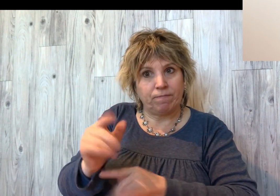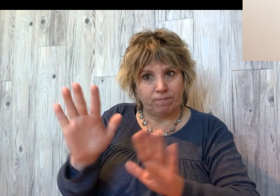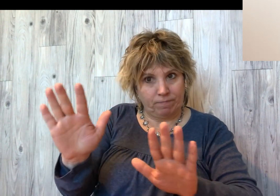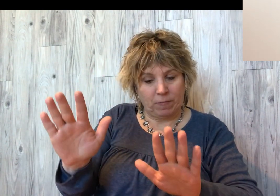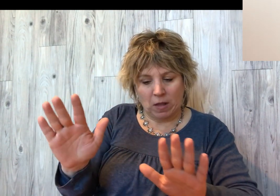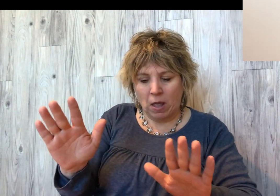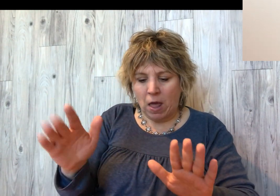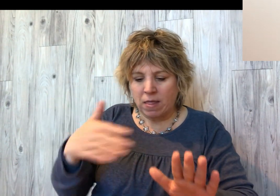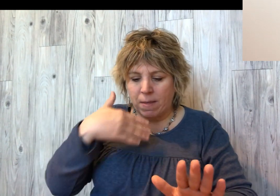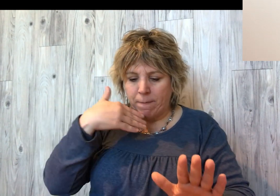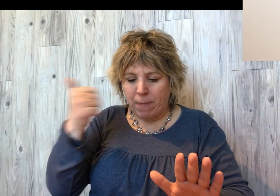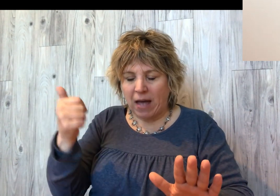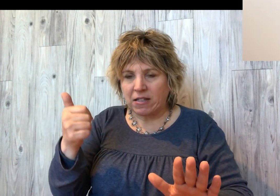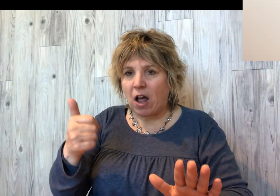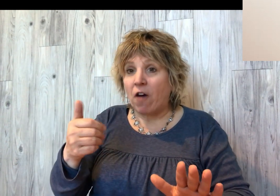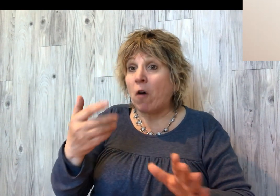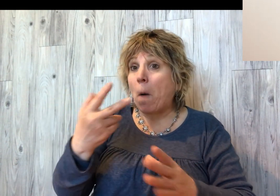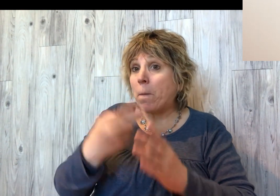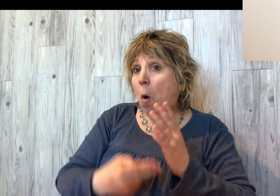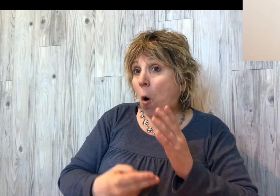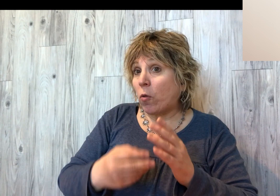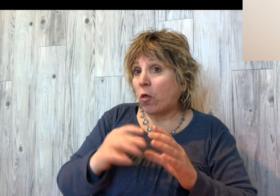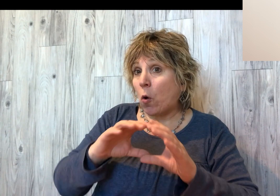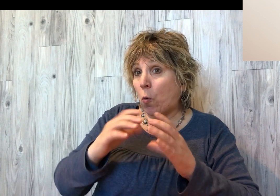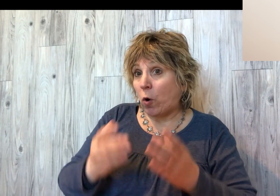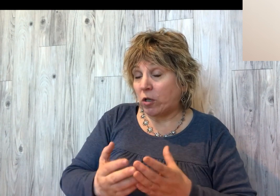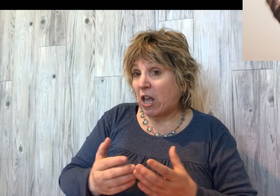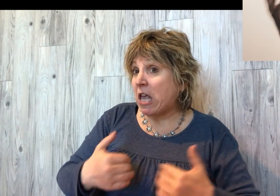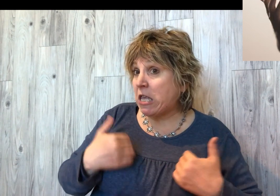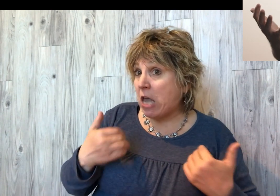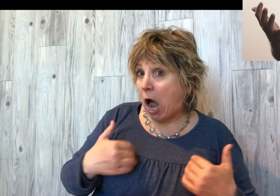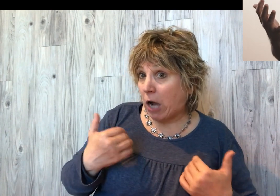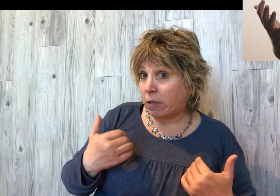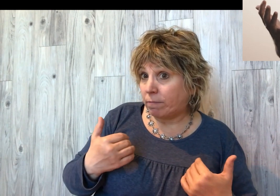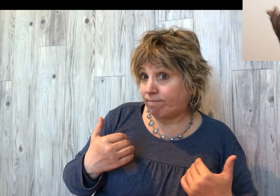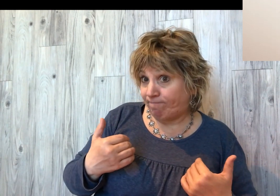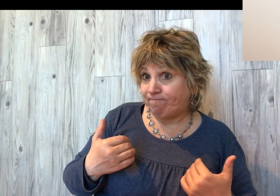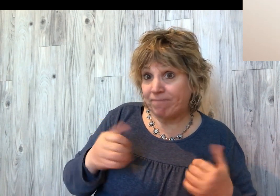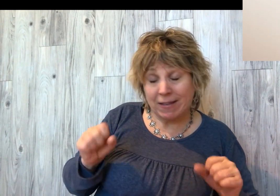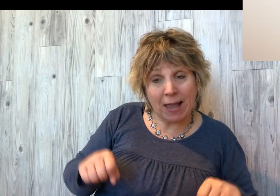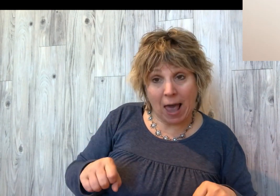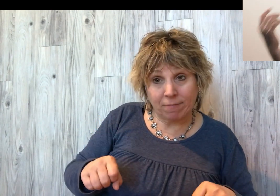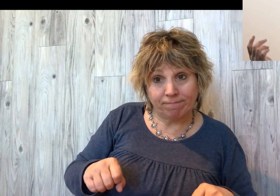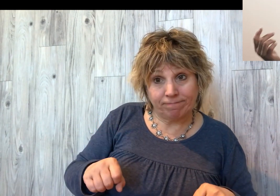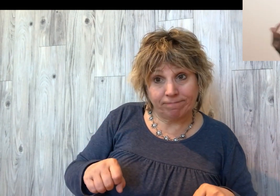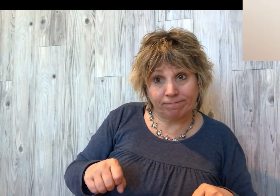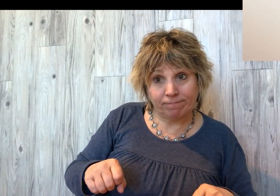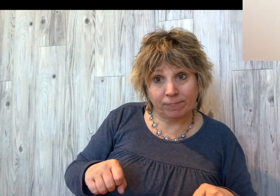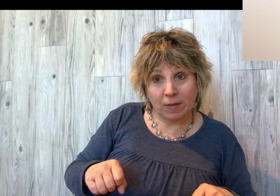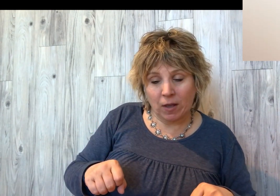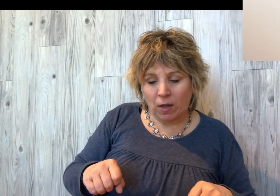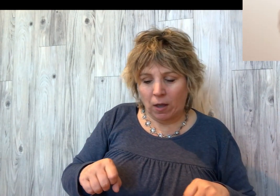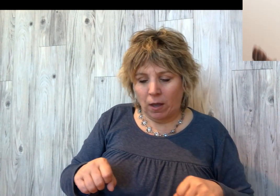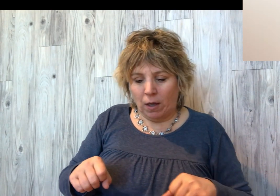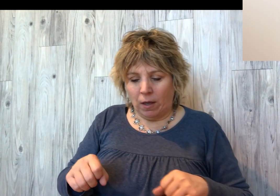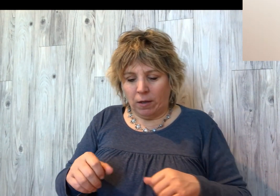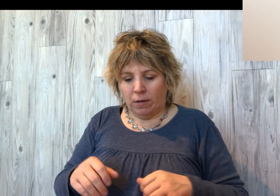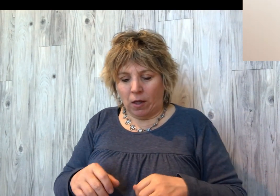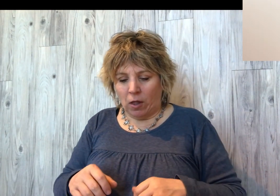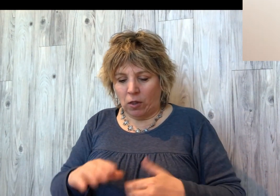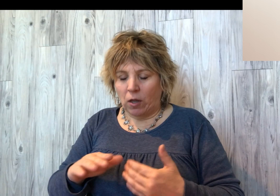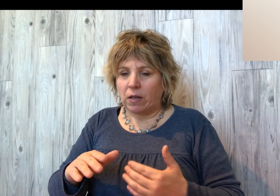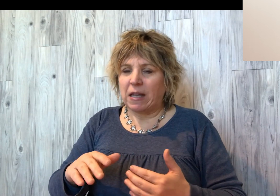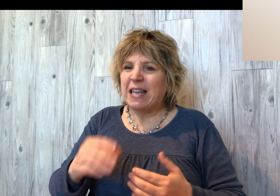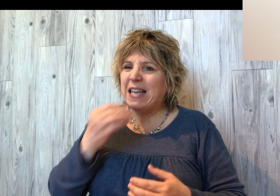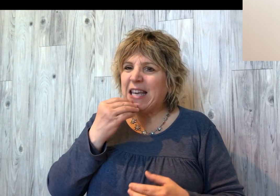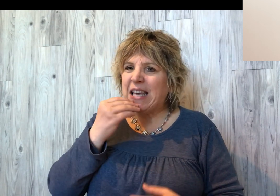You can have, listen, the best of both worlds. You can be young. You can be young, eat cake with whole milk